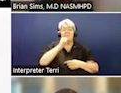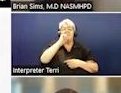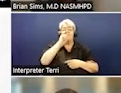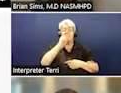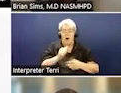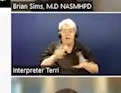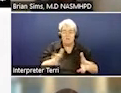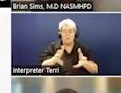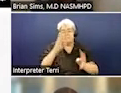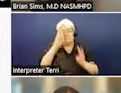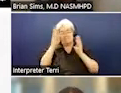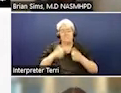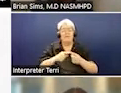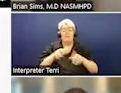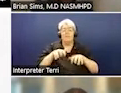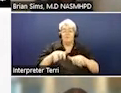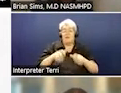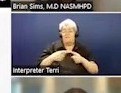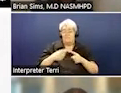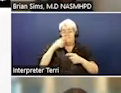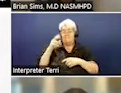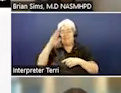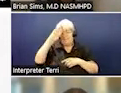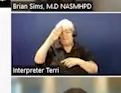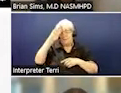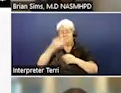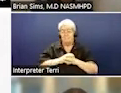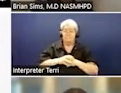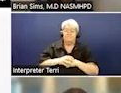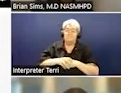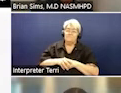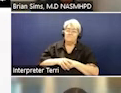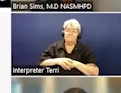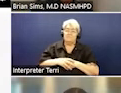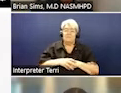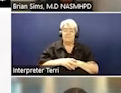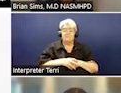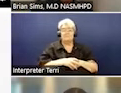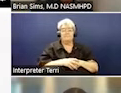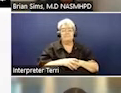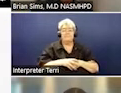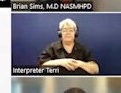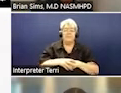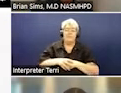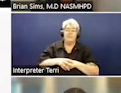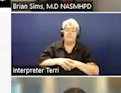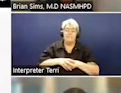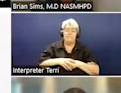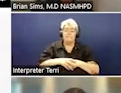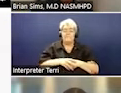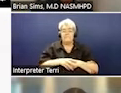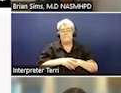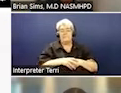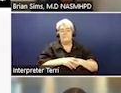The crowd says And anthropologist. right now, they're leaning towards anthropologists. Seems like comes in a second on